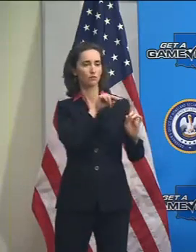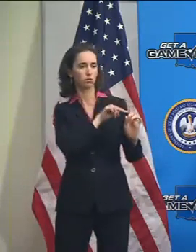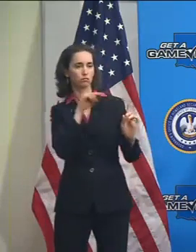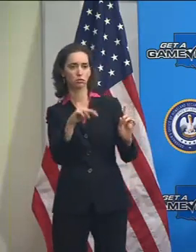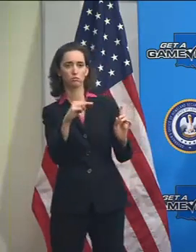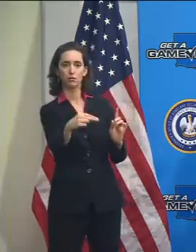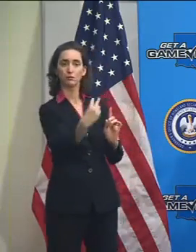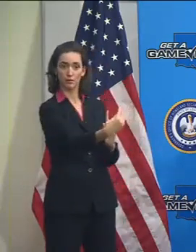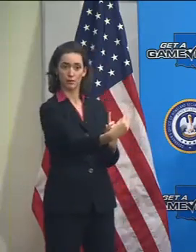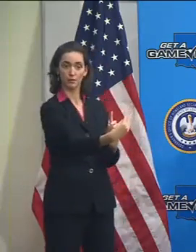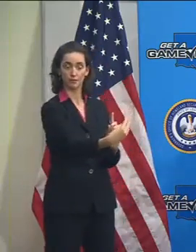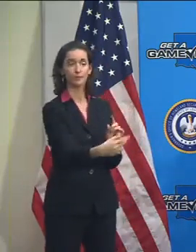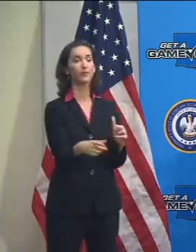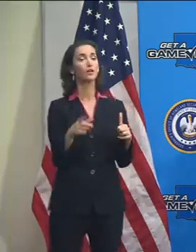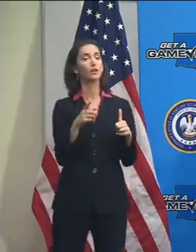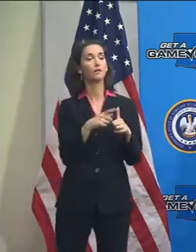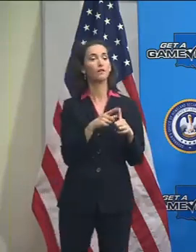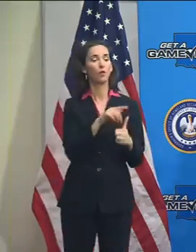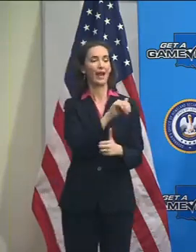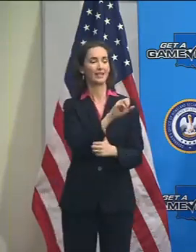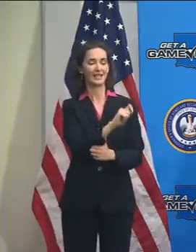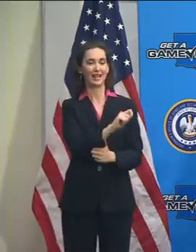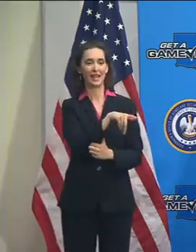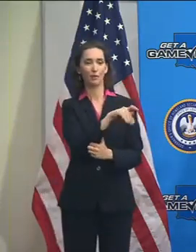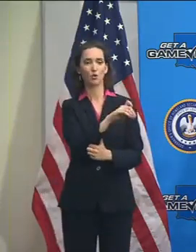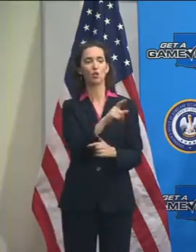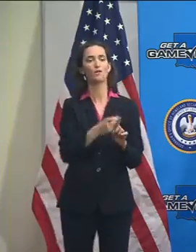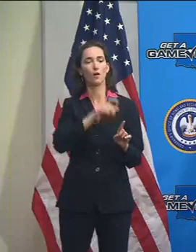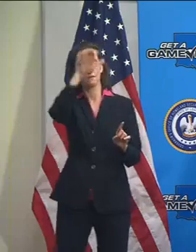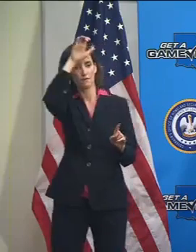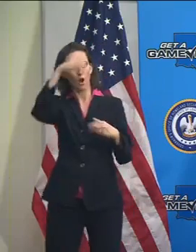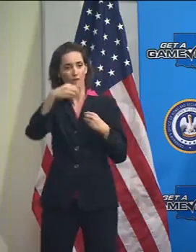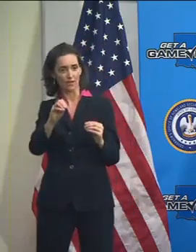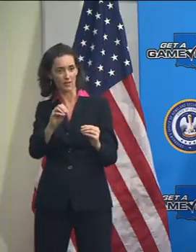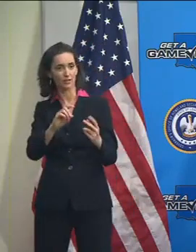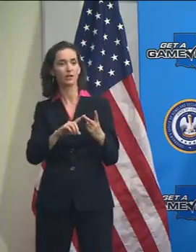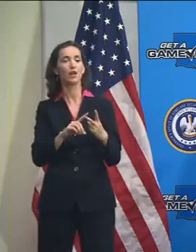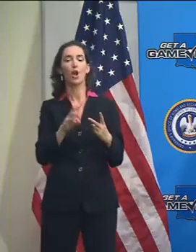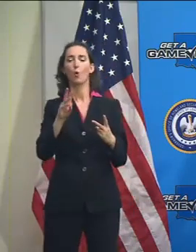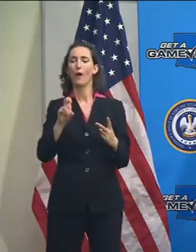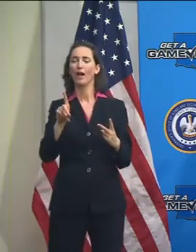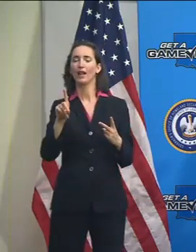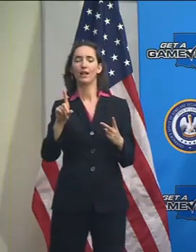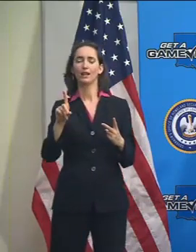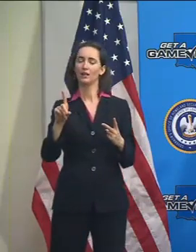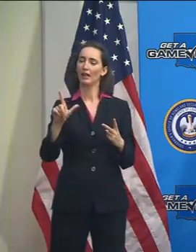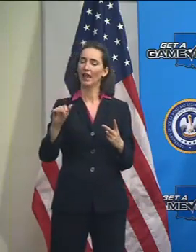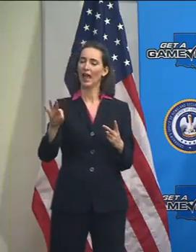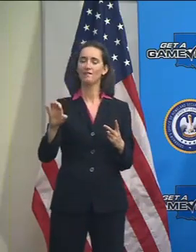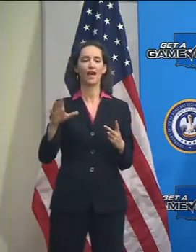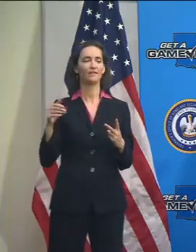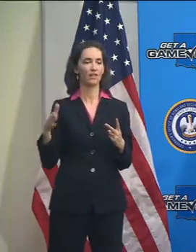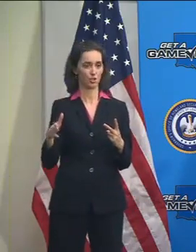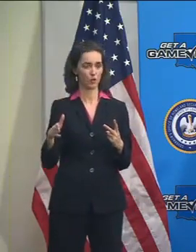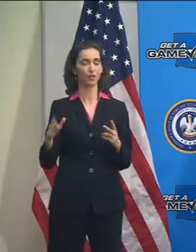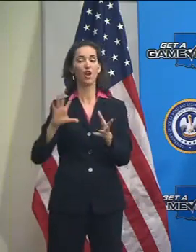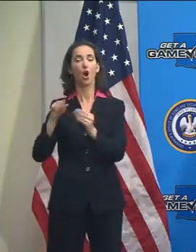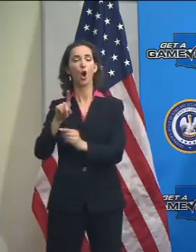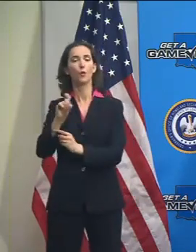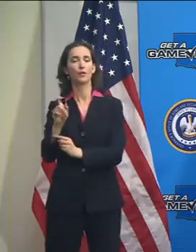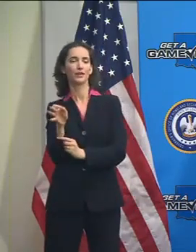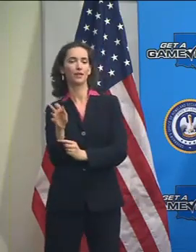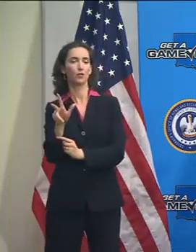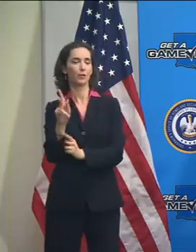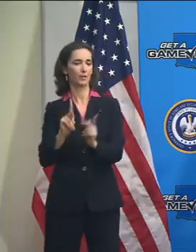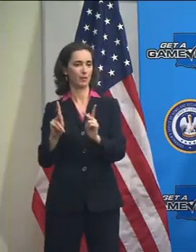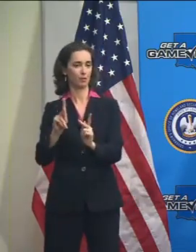state assets and personnel come from the Fire Marshal's Office and Wildlife and Fisheries. That includes 193 people